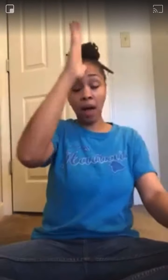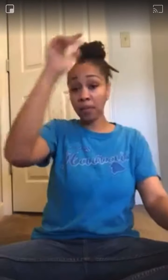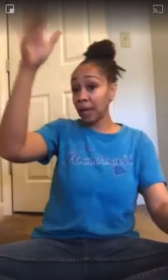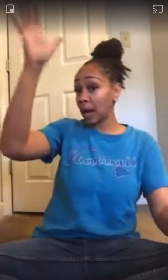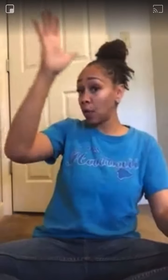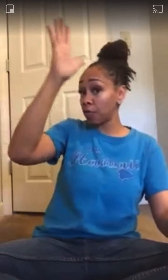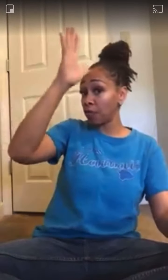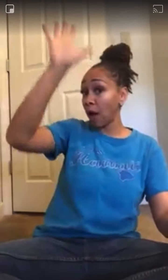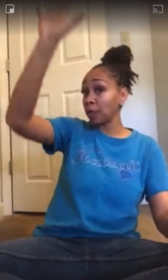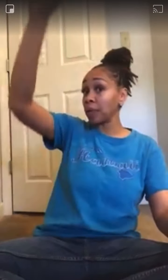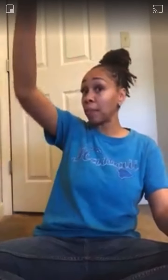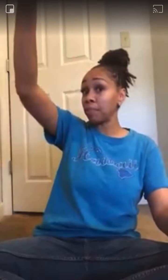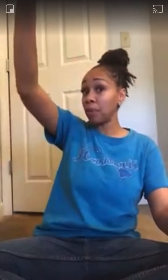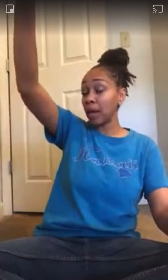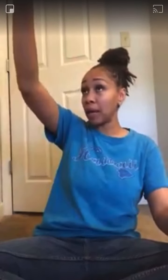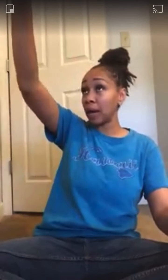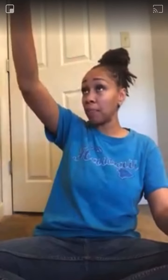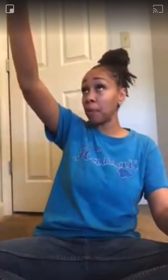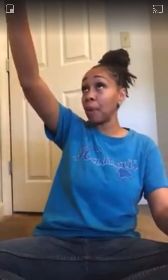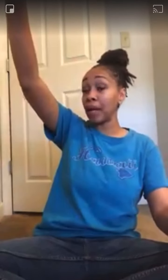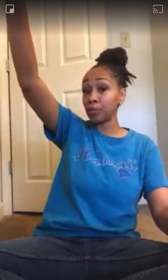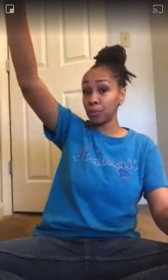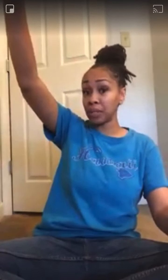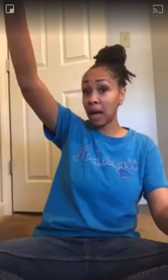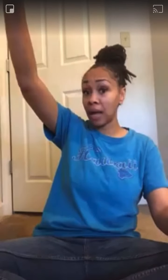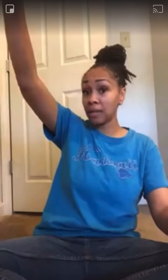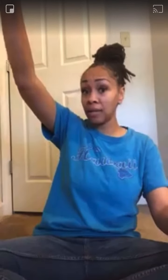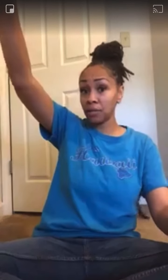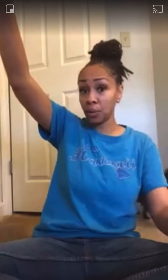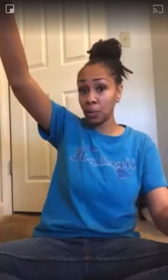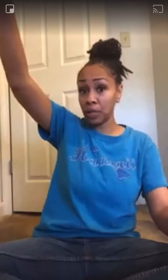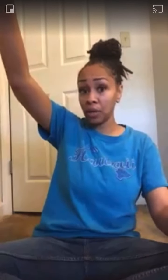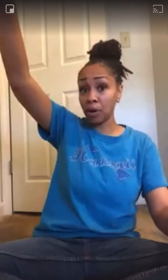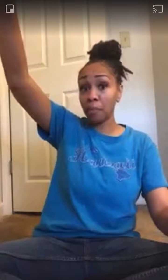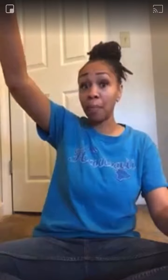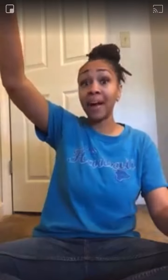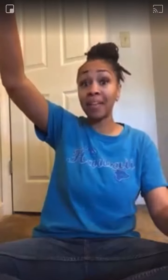and I go Father, and I put my hand towards God. So it's talking about my Heavenly